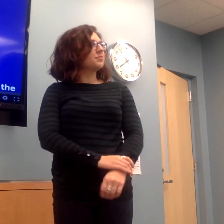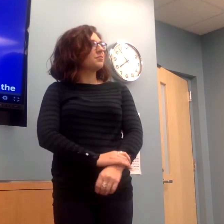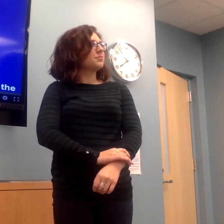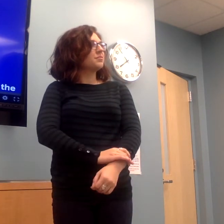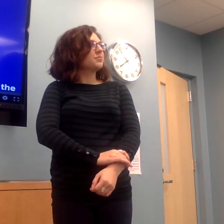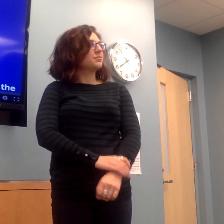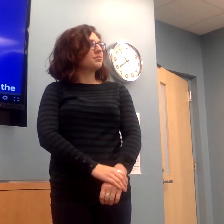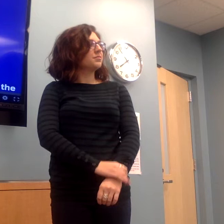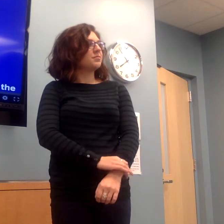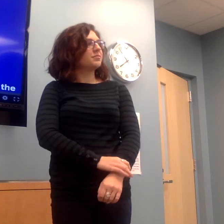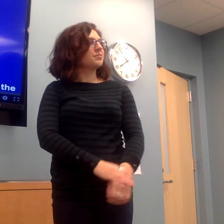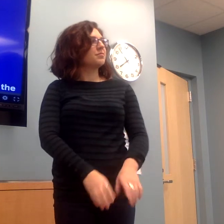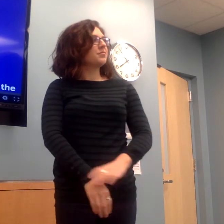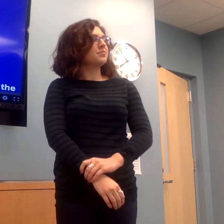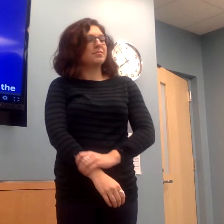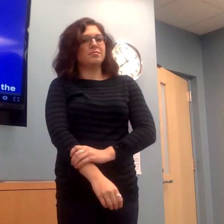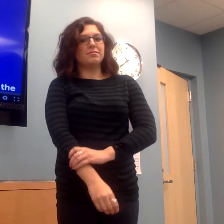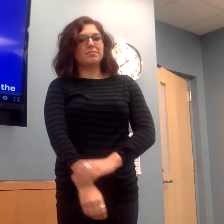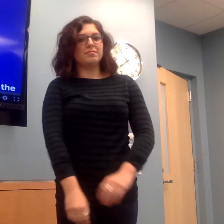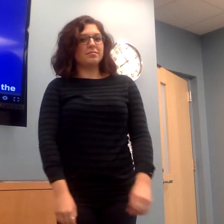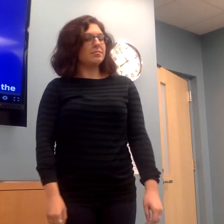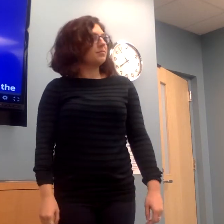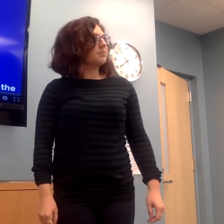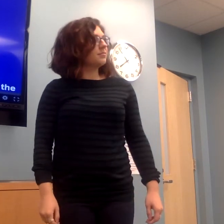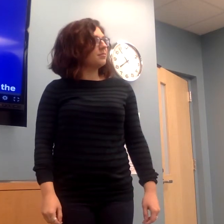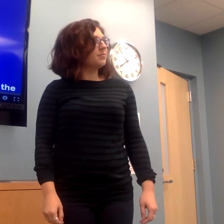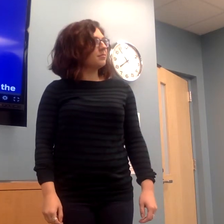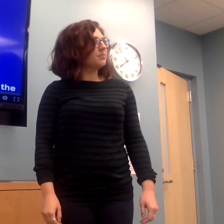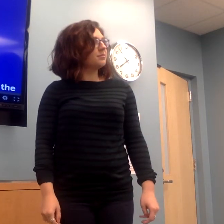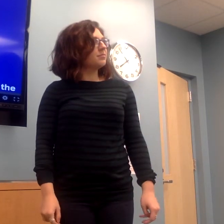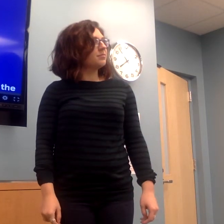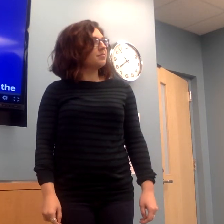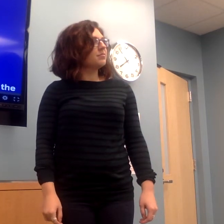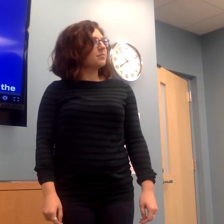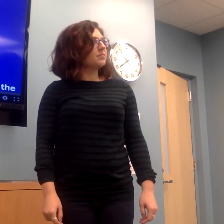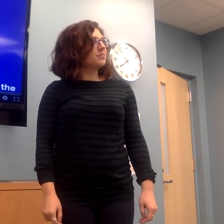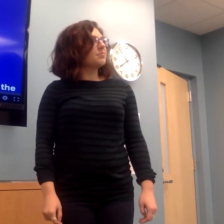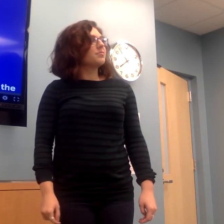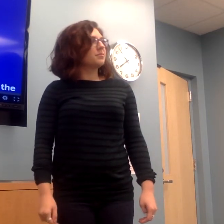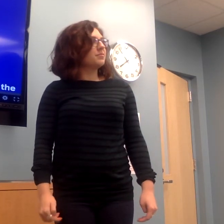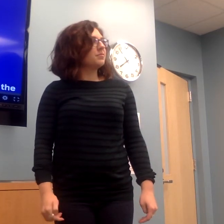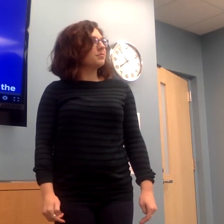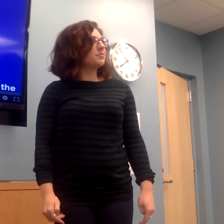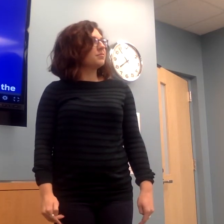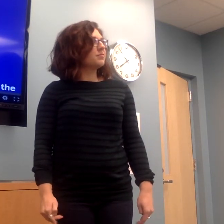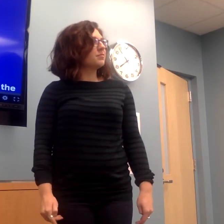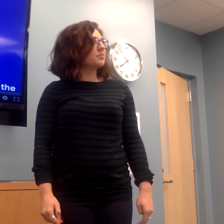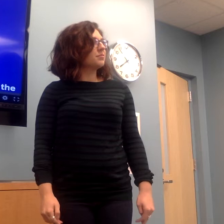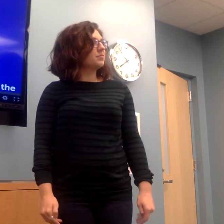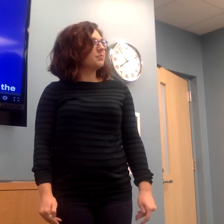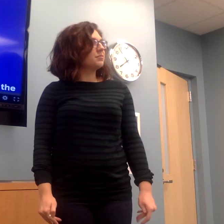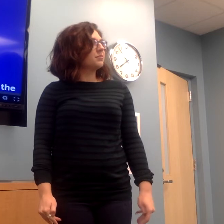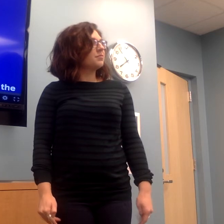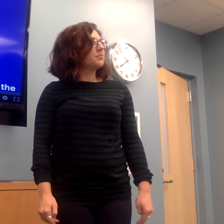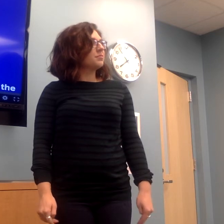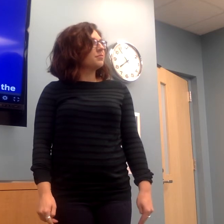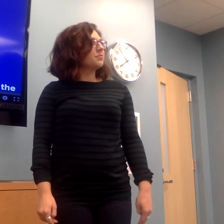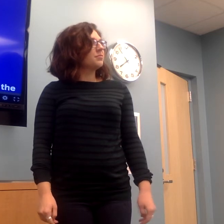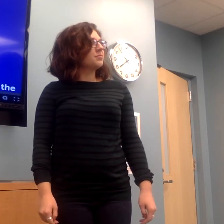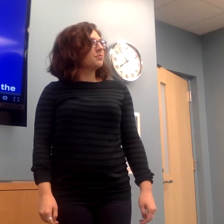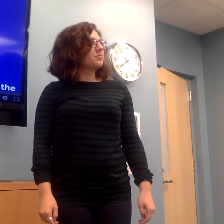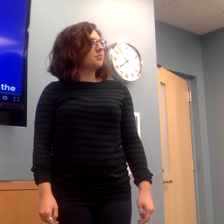even though one person might be better at something than someone else, there's still advantages to them working together and trading with each other. Okay, so it's going to be about different